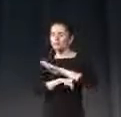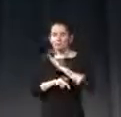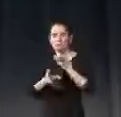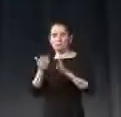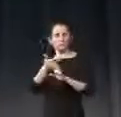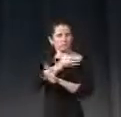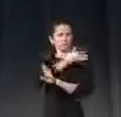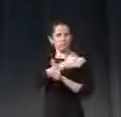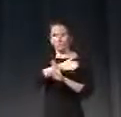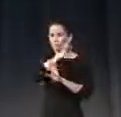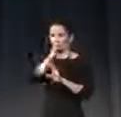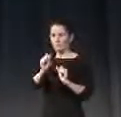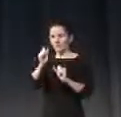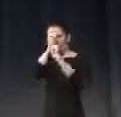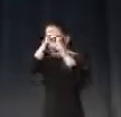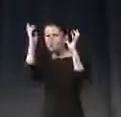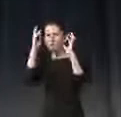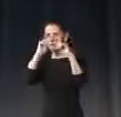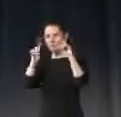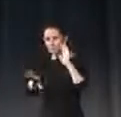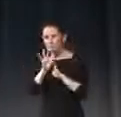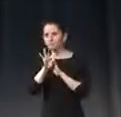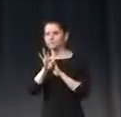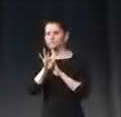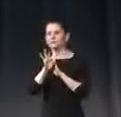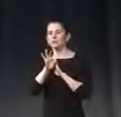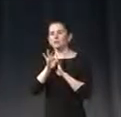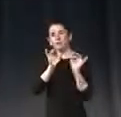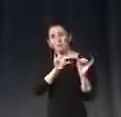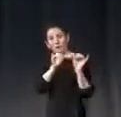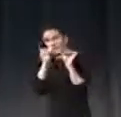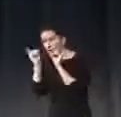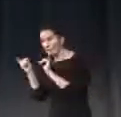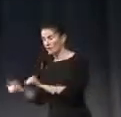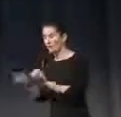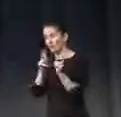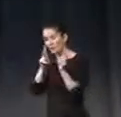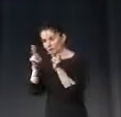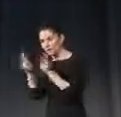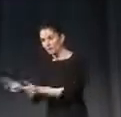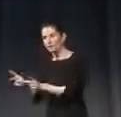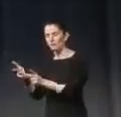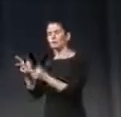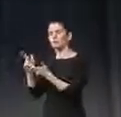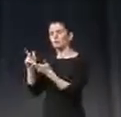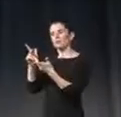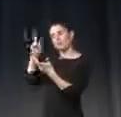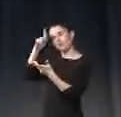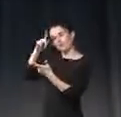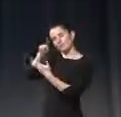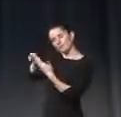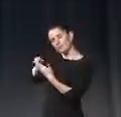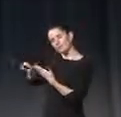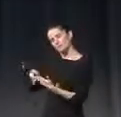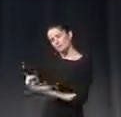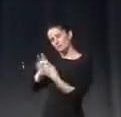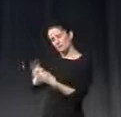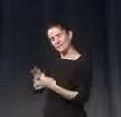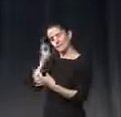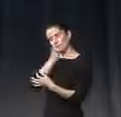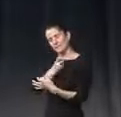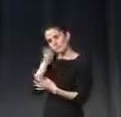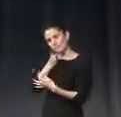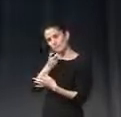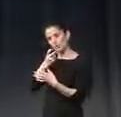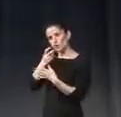discovered. Might not an analogous result attend the philosophical investigation of the faculty of speech, and